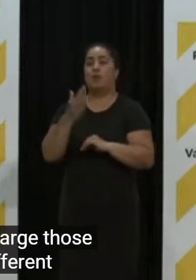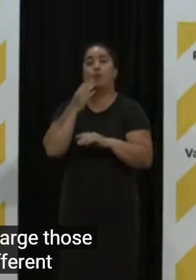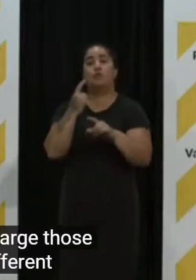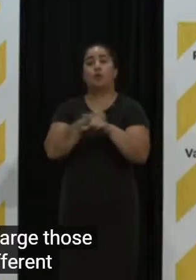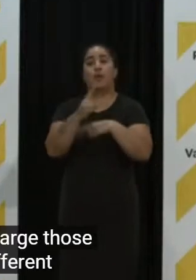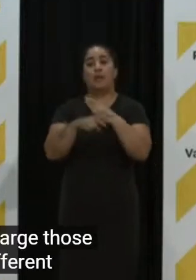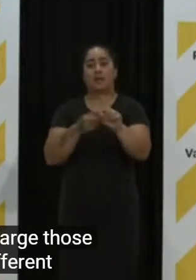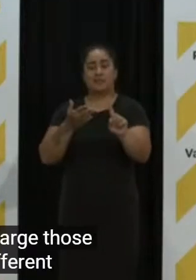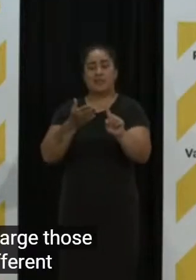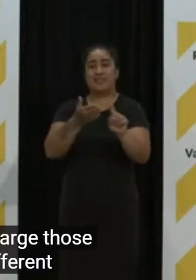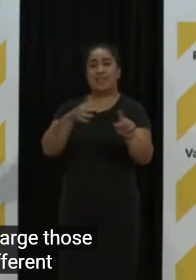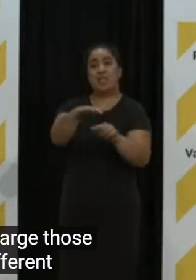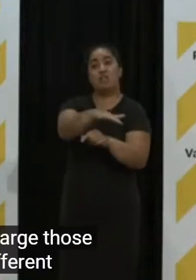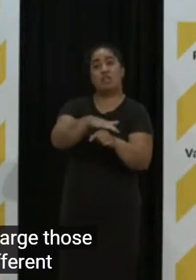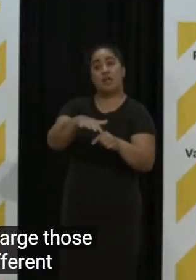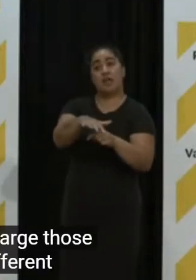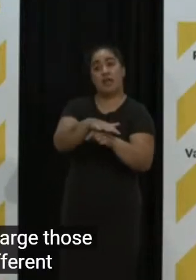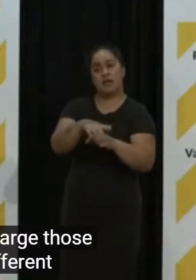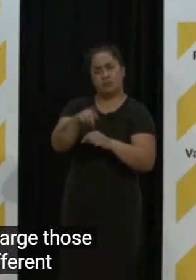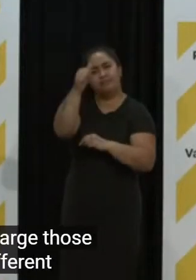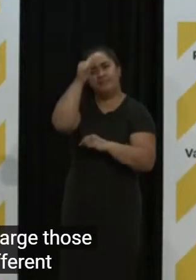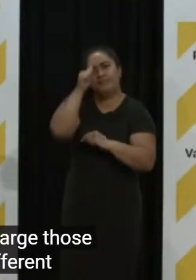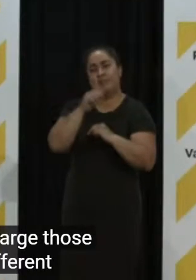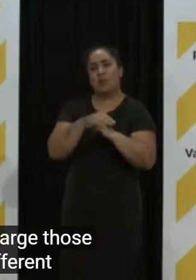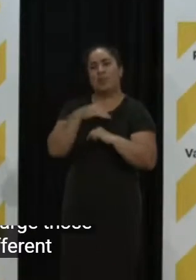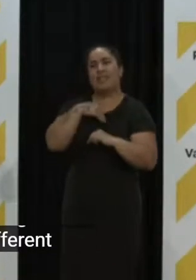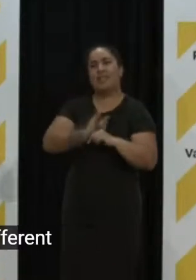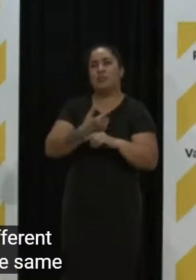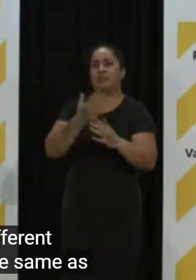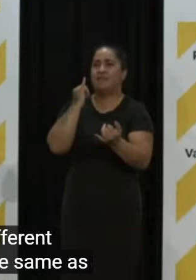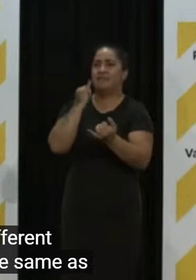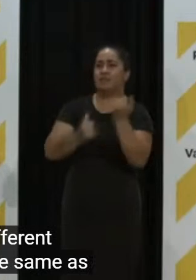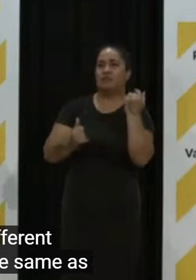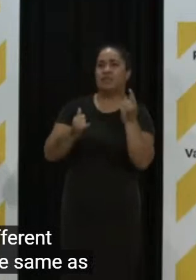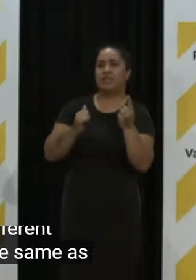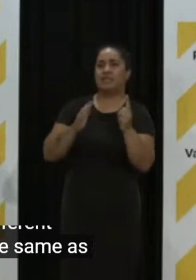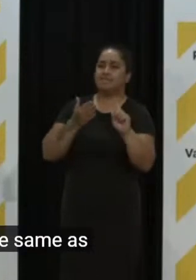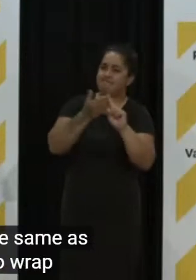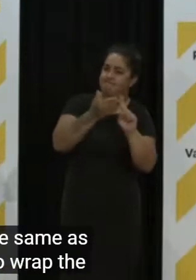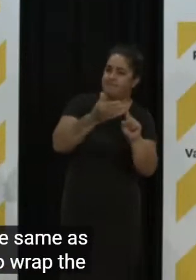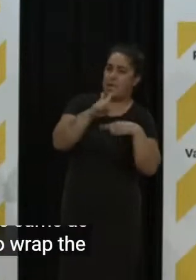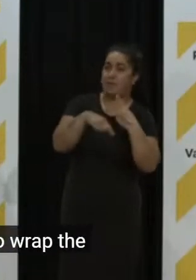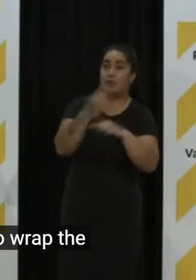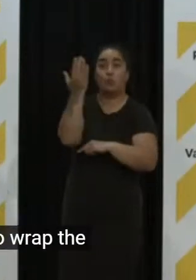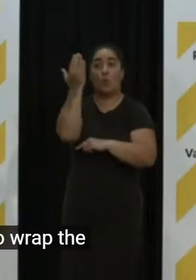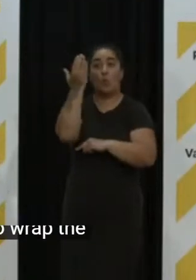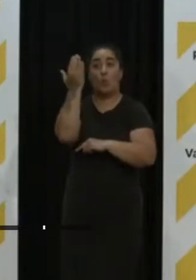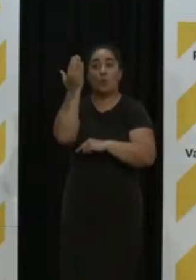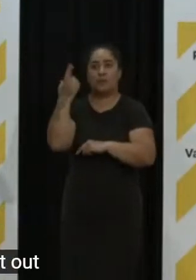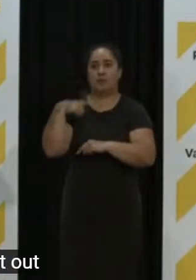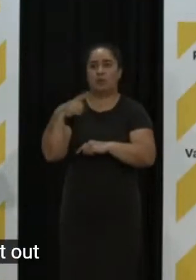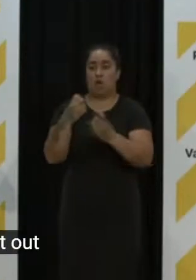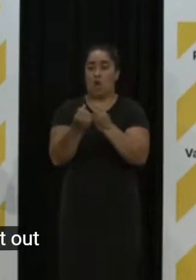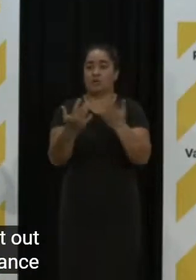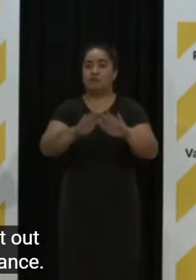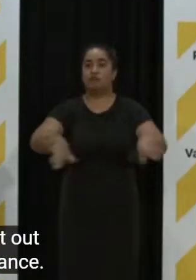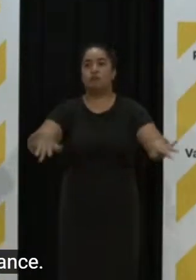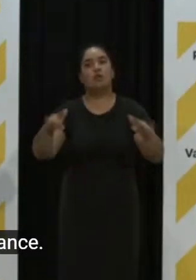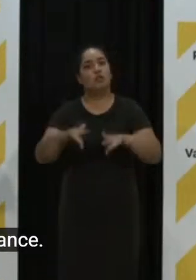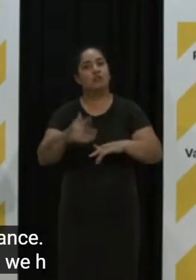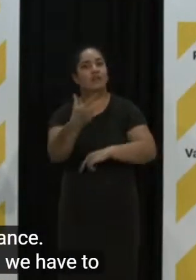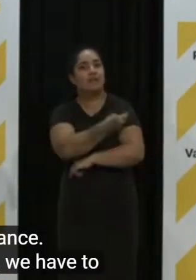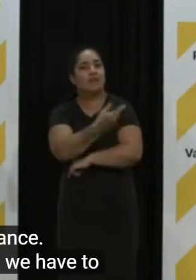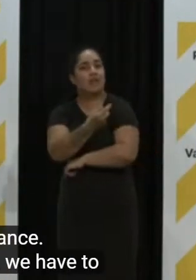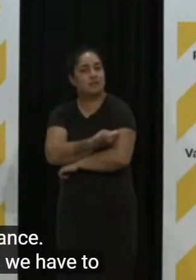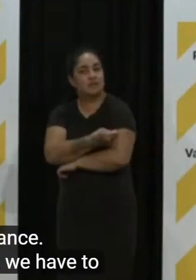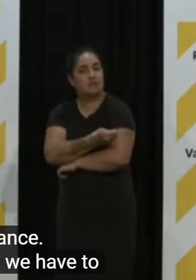sector guidance is, as you can imagine, we do have to be quite particular in the way we're treating schools. because we've got large groups of unvaccinated children, we've got parents who need